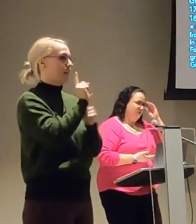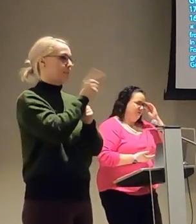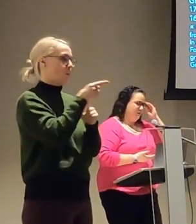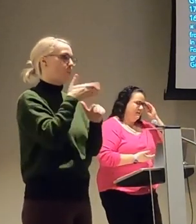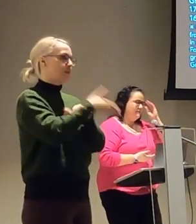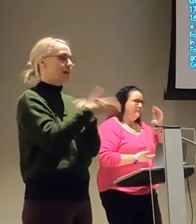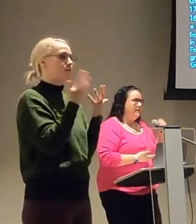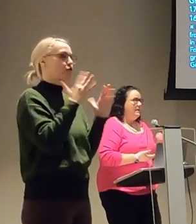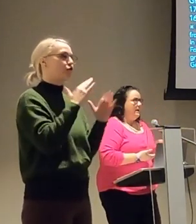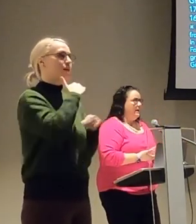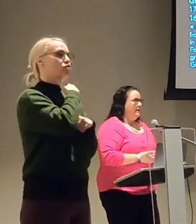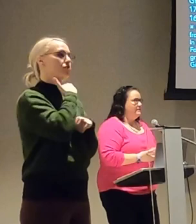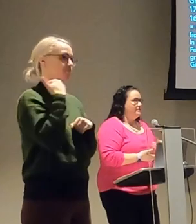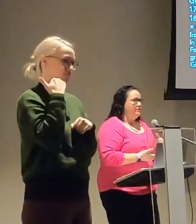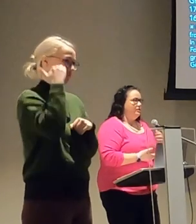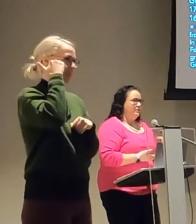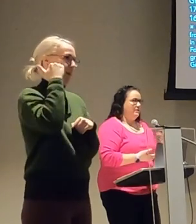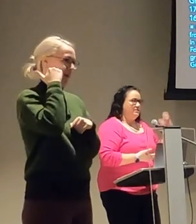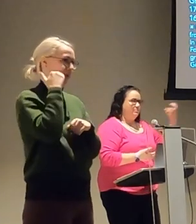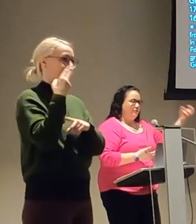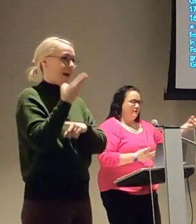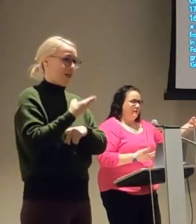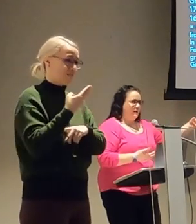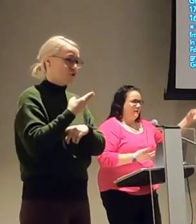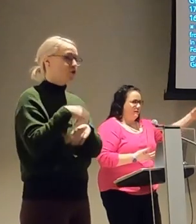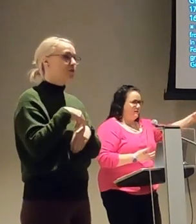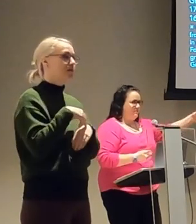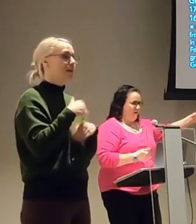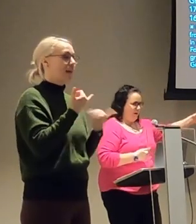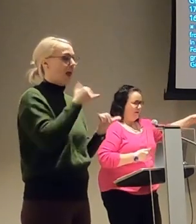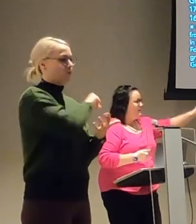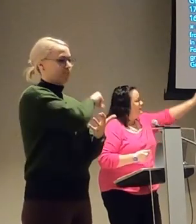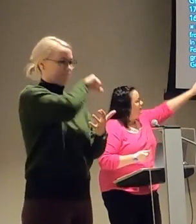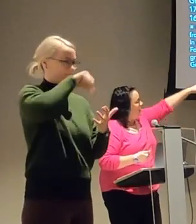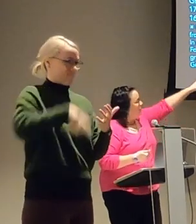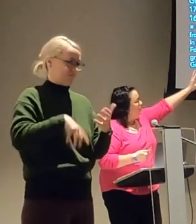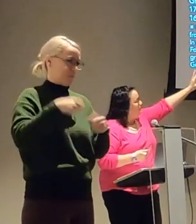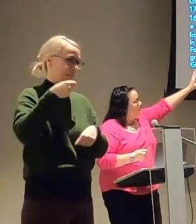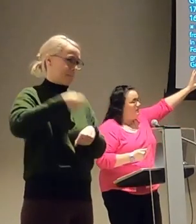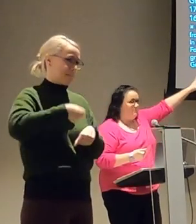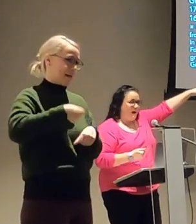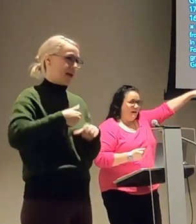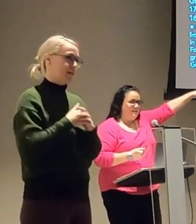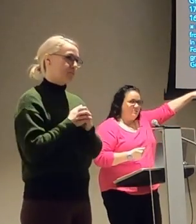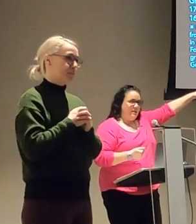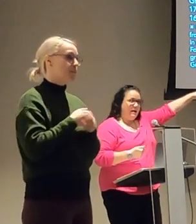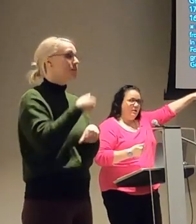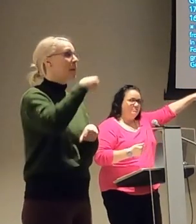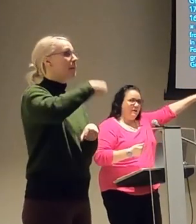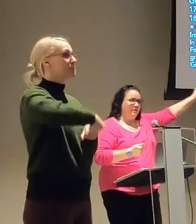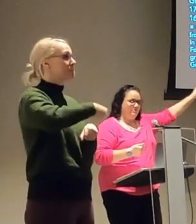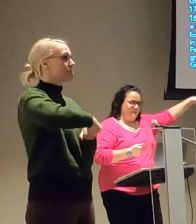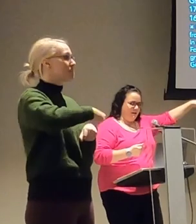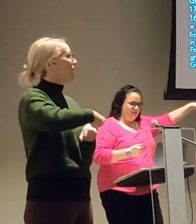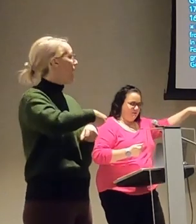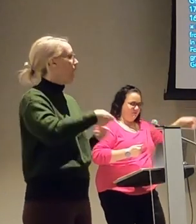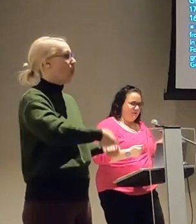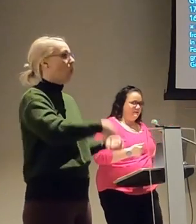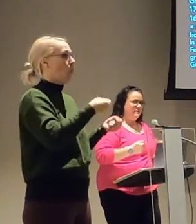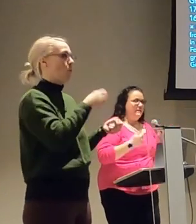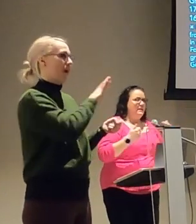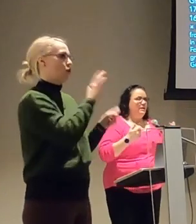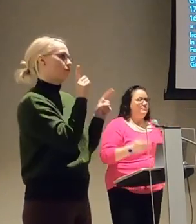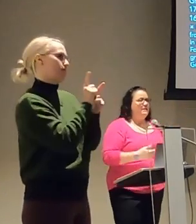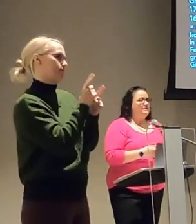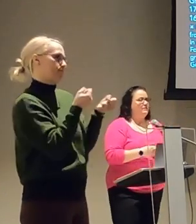decapitated Holofernes and she is putting the head into the bag. Now, the bag is being held by her